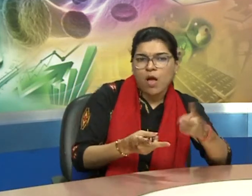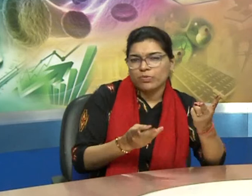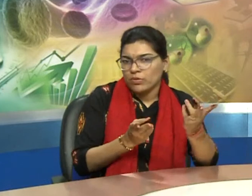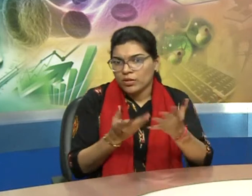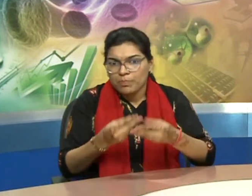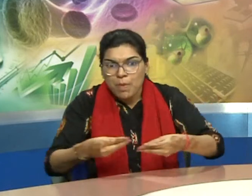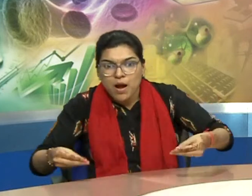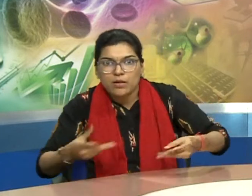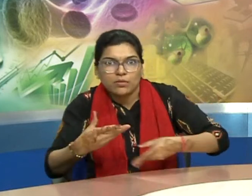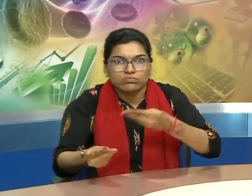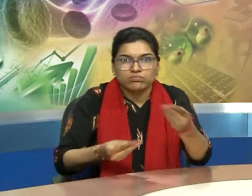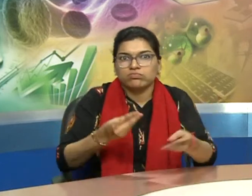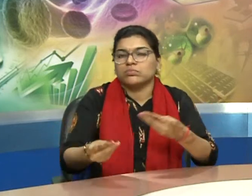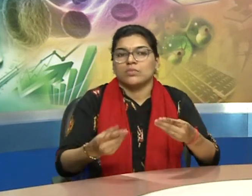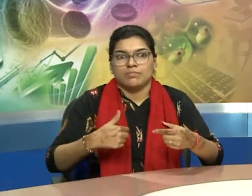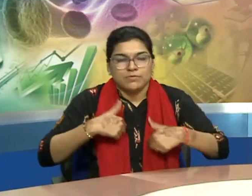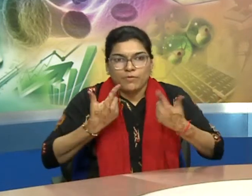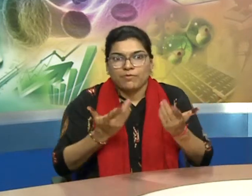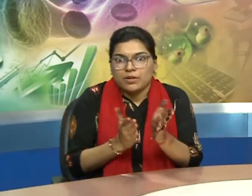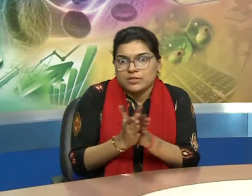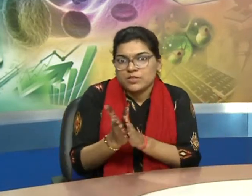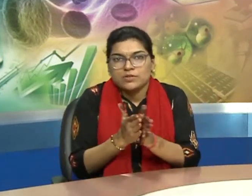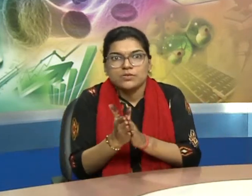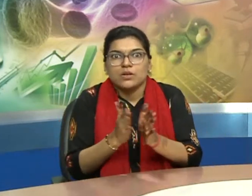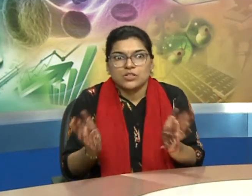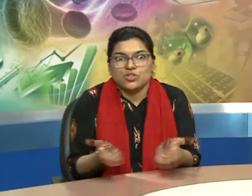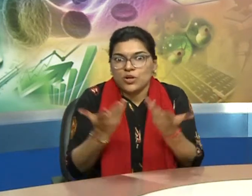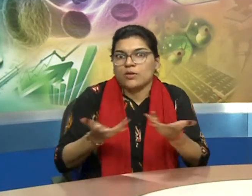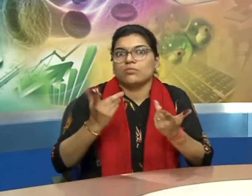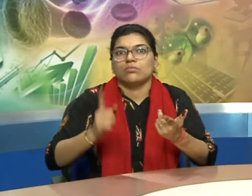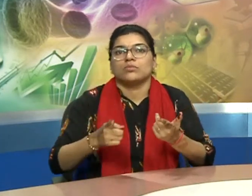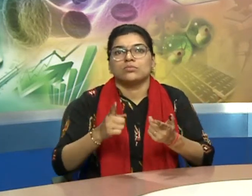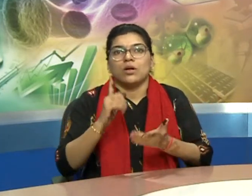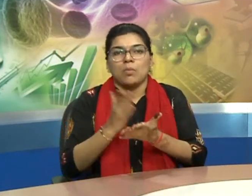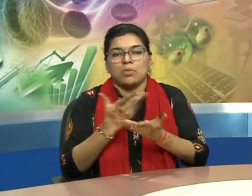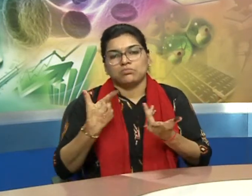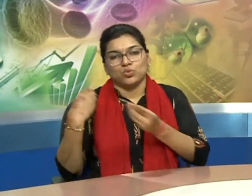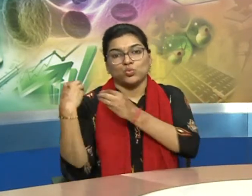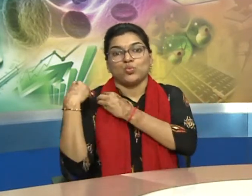university library has to satisfy the demand of larger group of students.